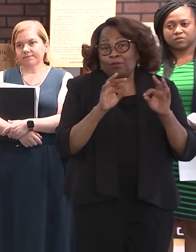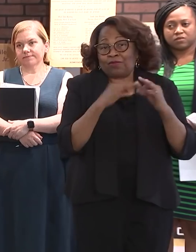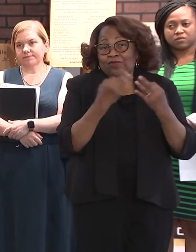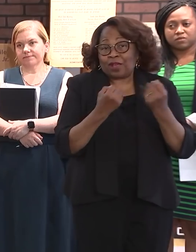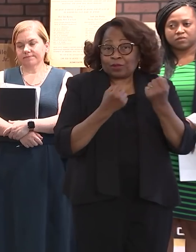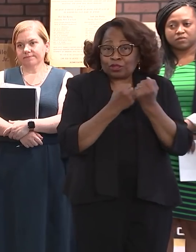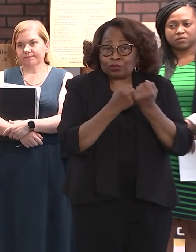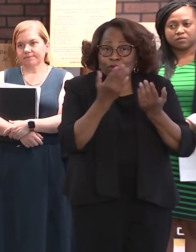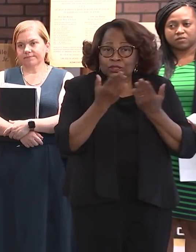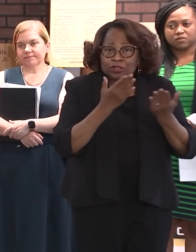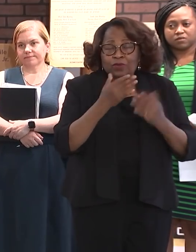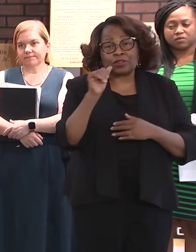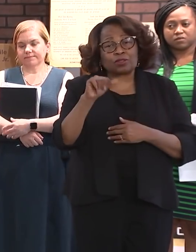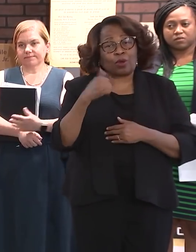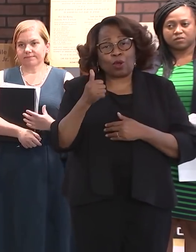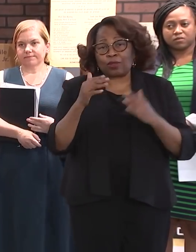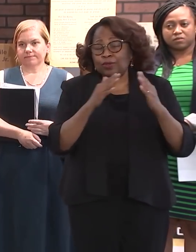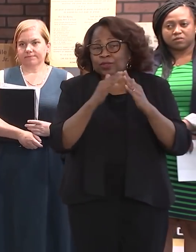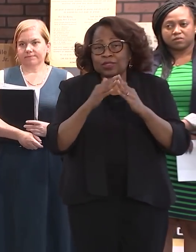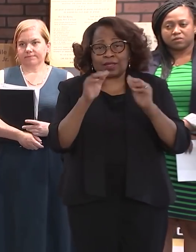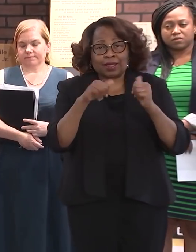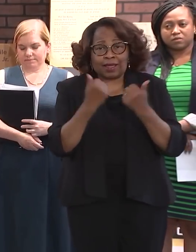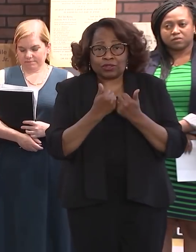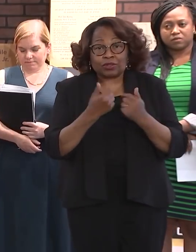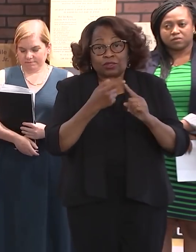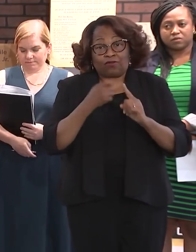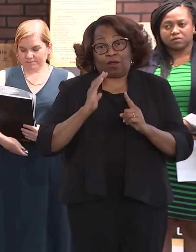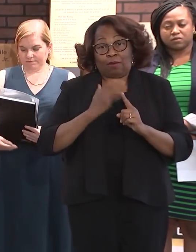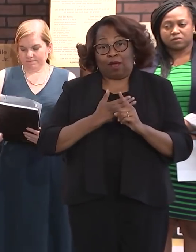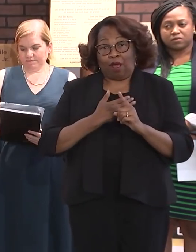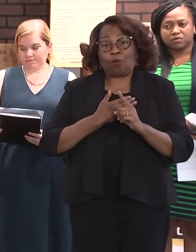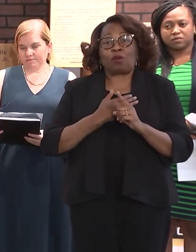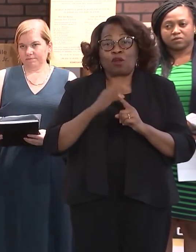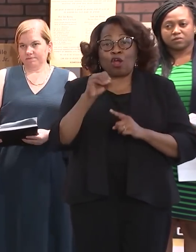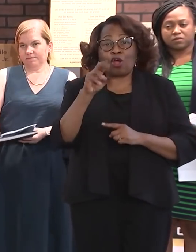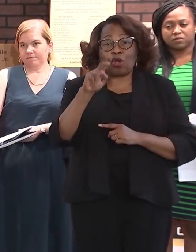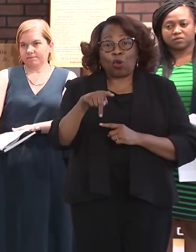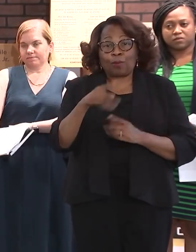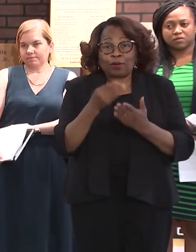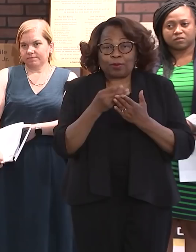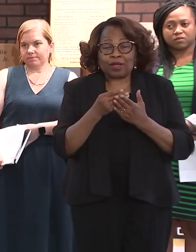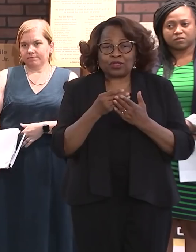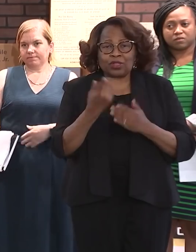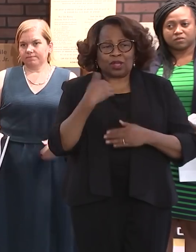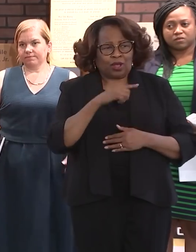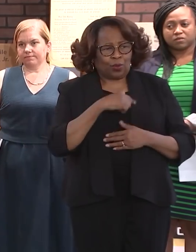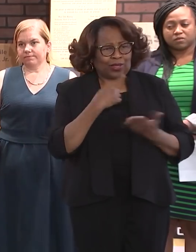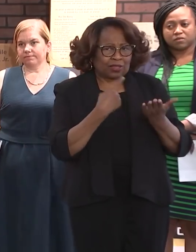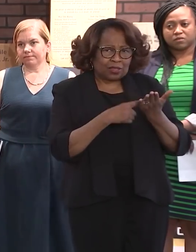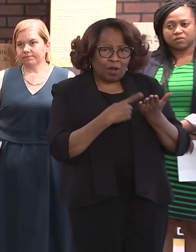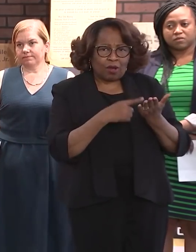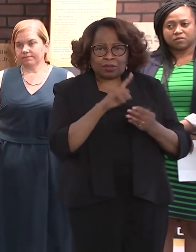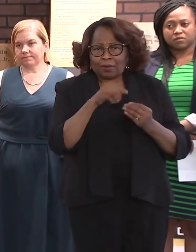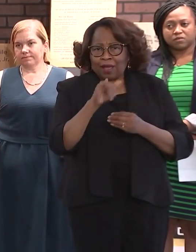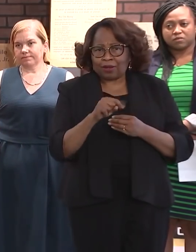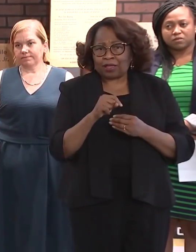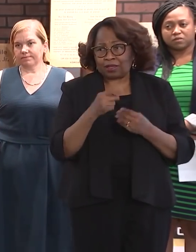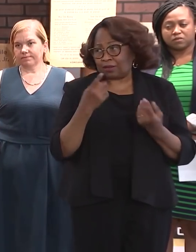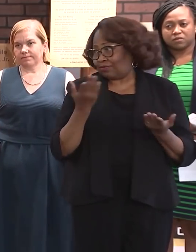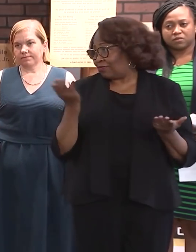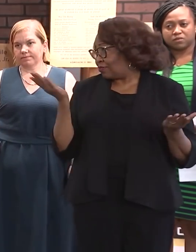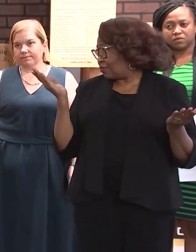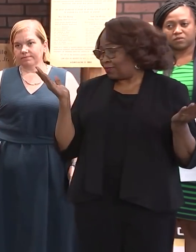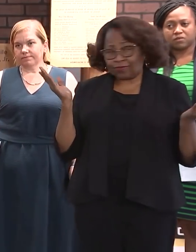Services, or other city agencies, or from our corporate budget. You know, as we talked about, and I think the speakers